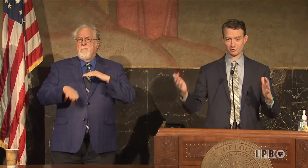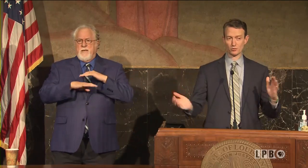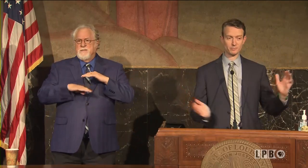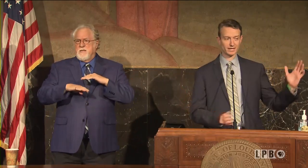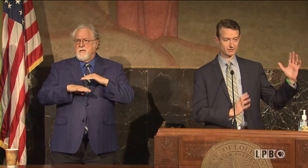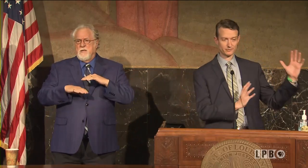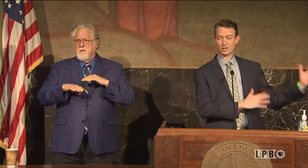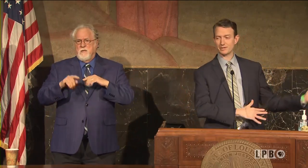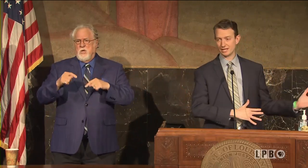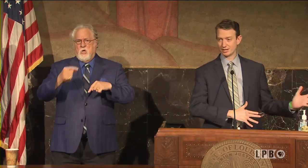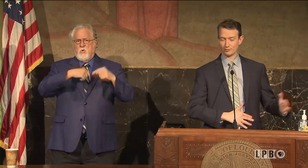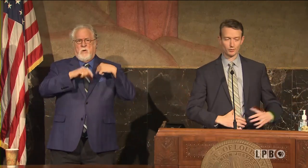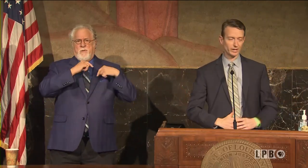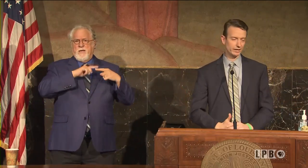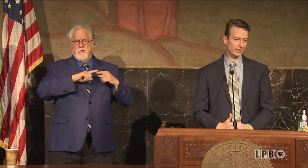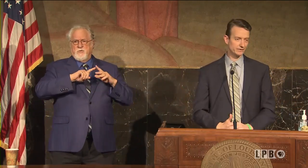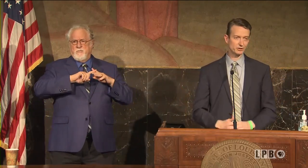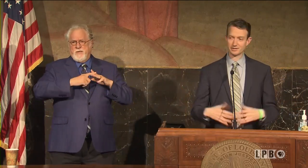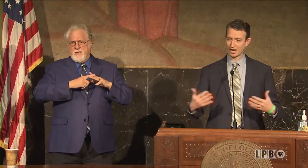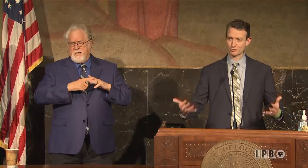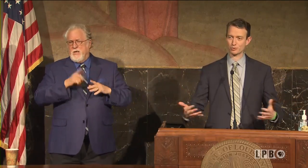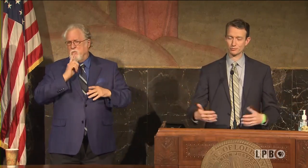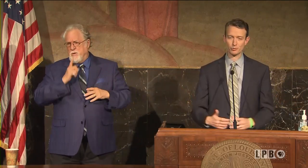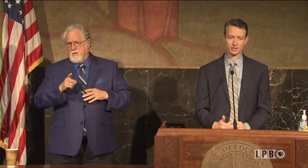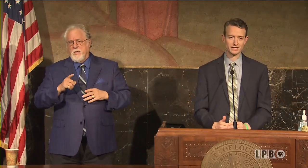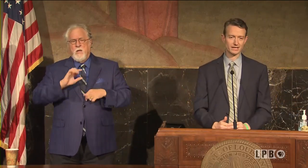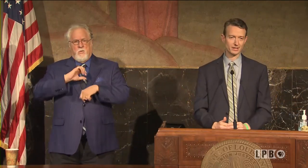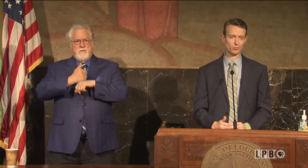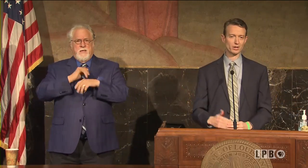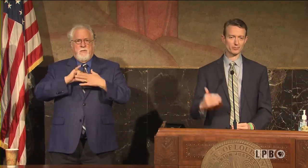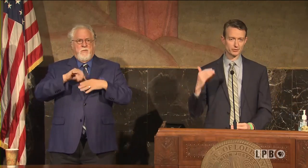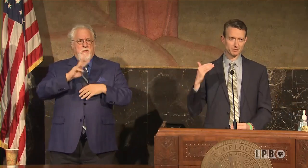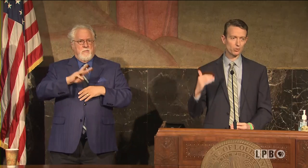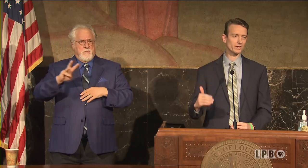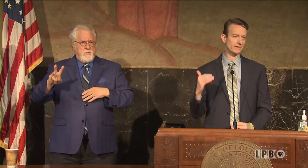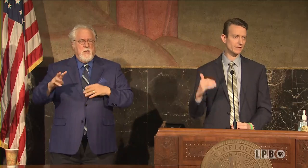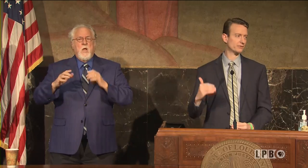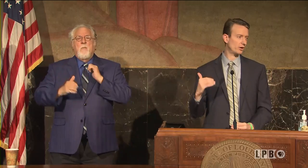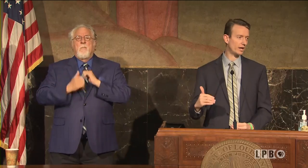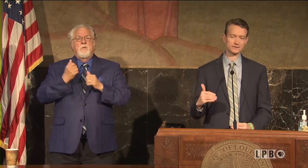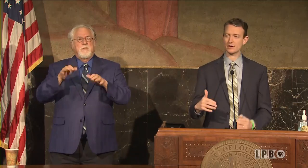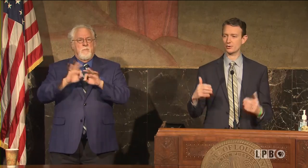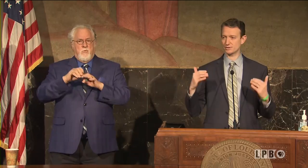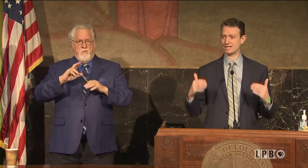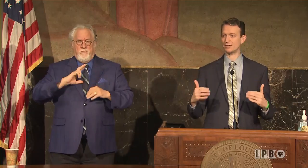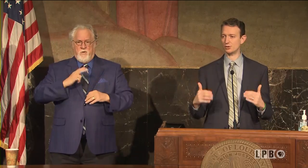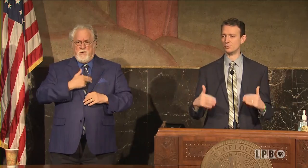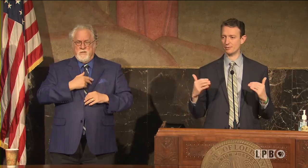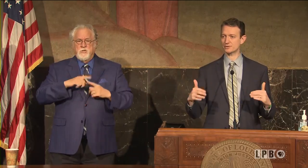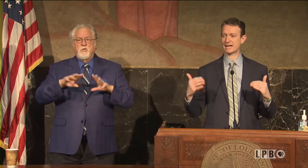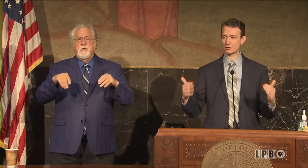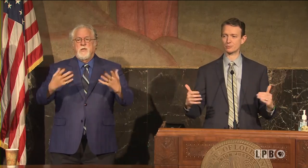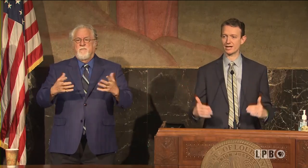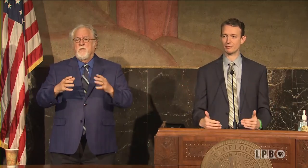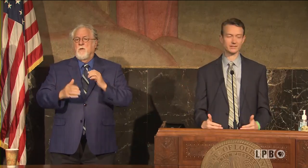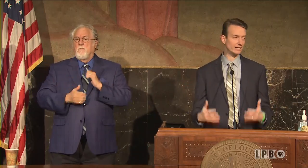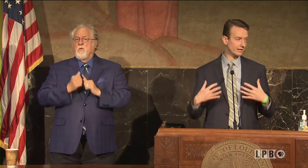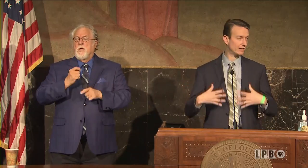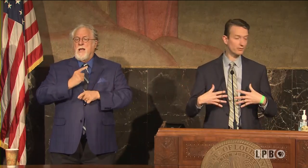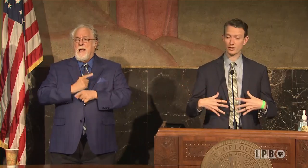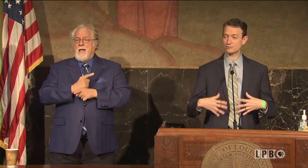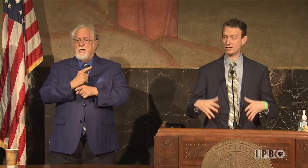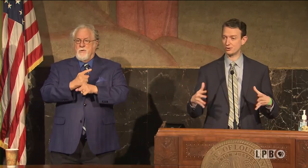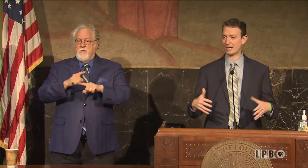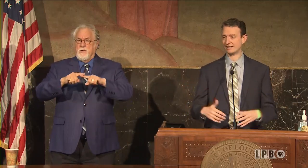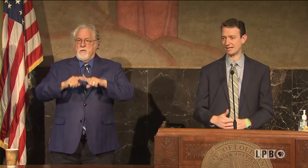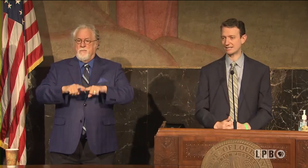and even going back to the very beginning of when we stood up a dashboard and reported data, one of the most important things for us was giving you the most accurate and reliable data